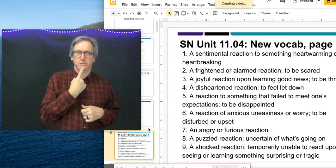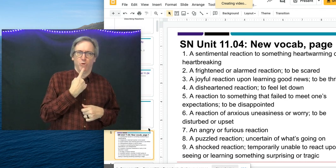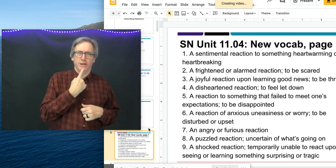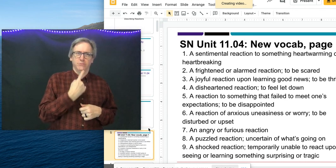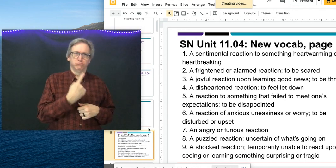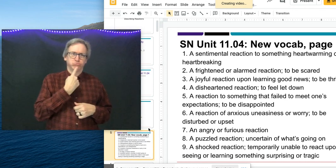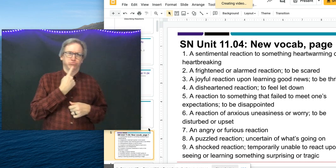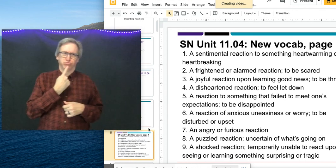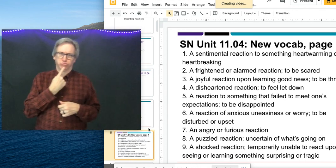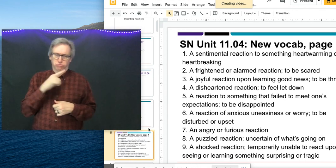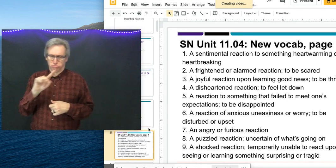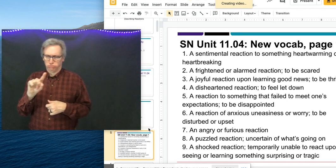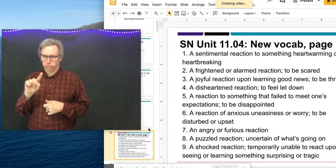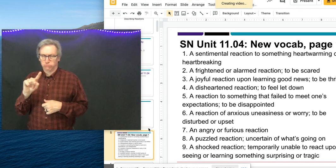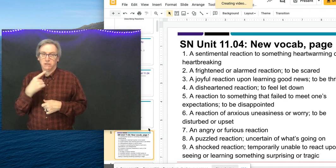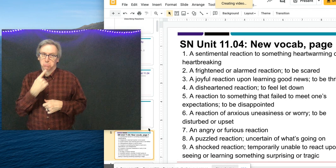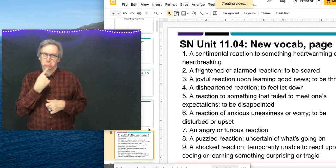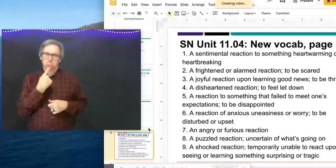disappointed.